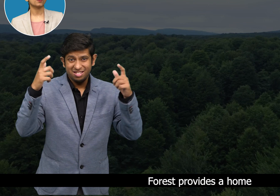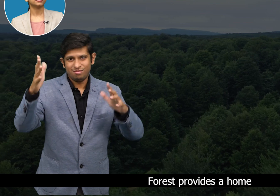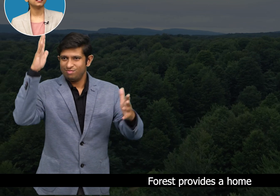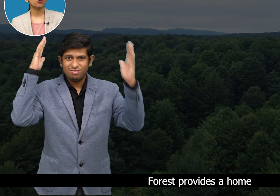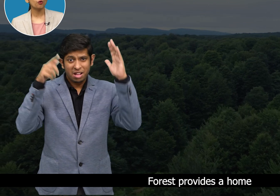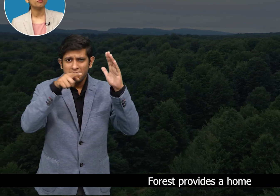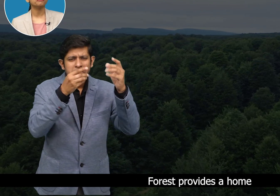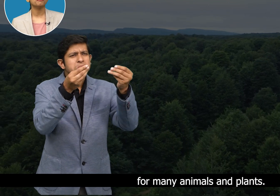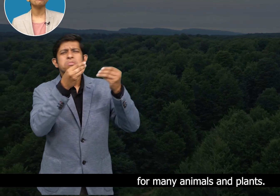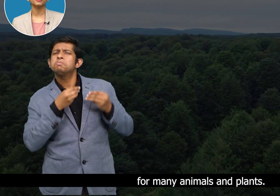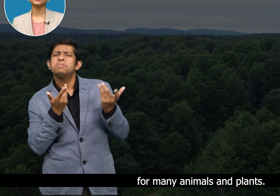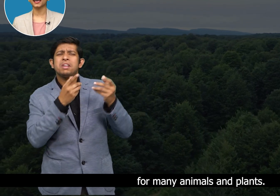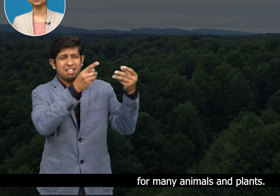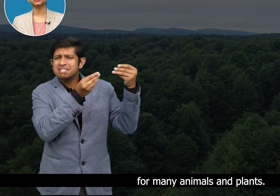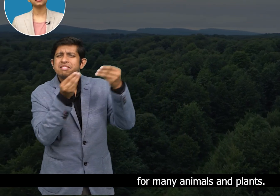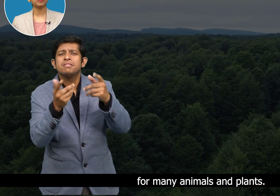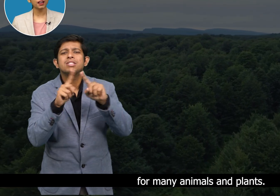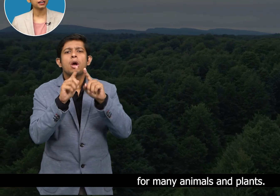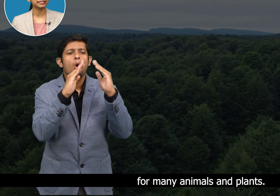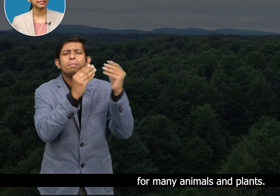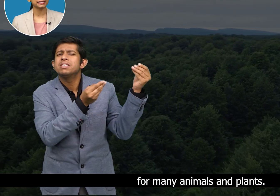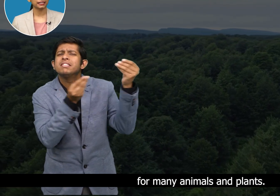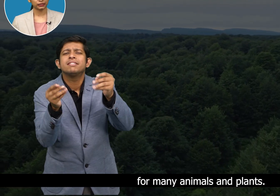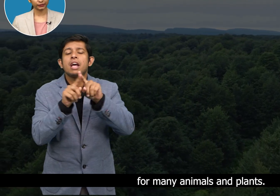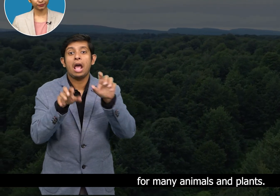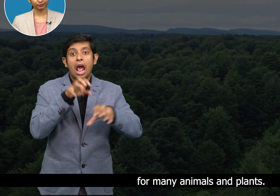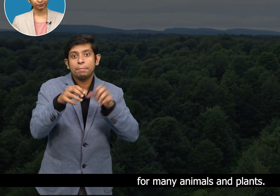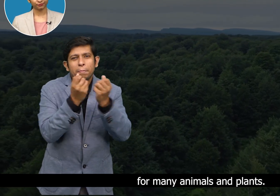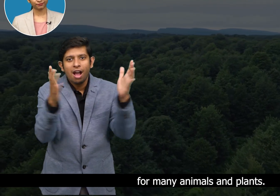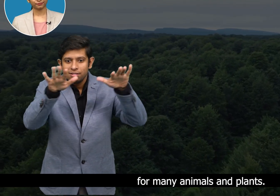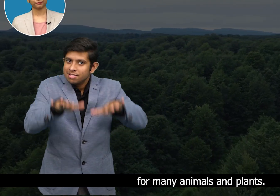Forest provides a home for many animals and plants.